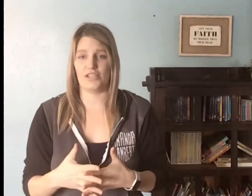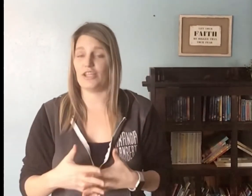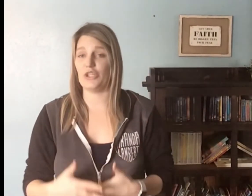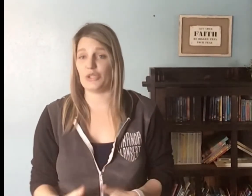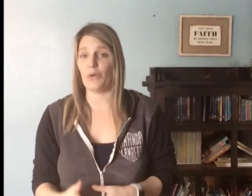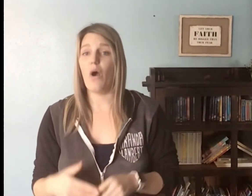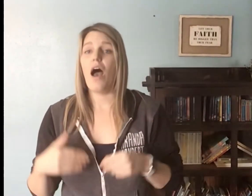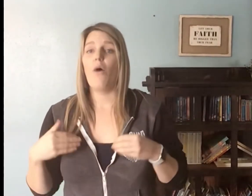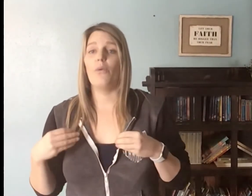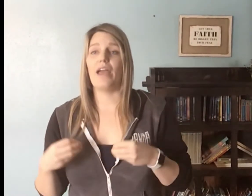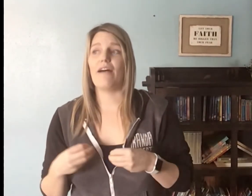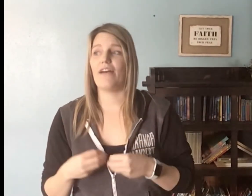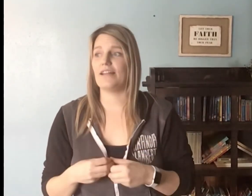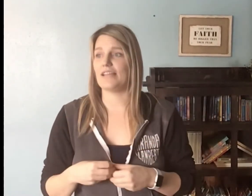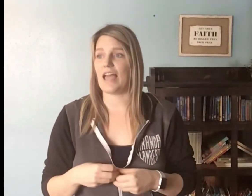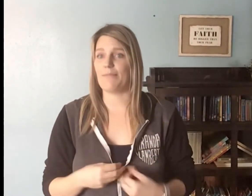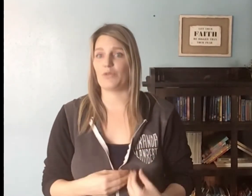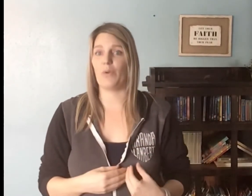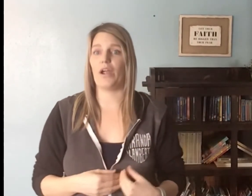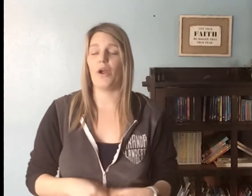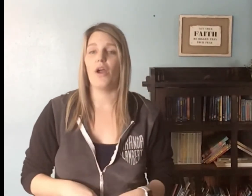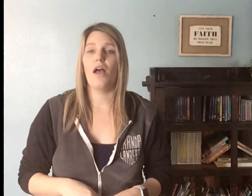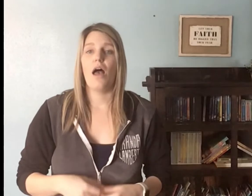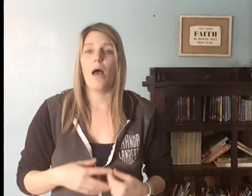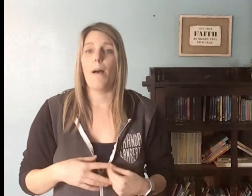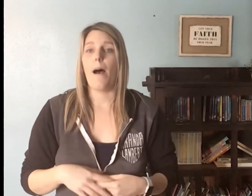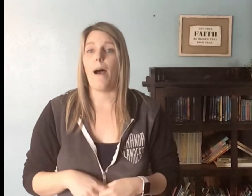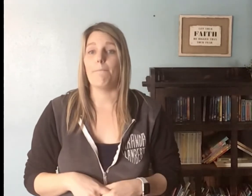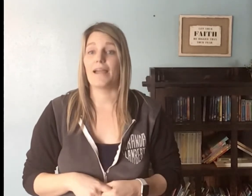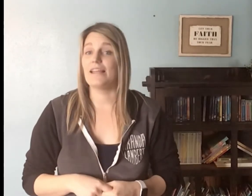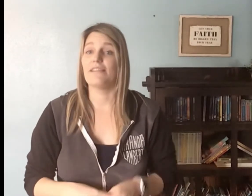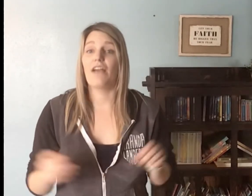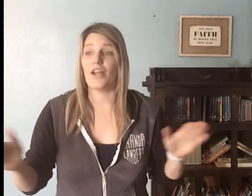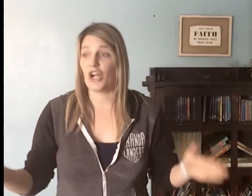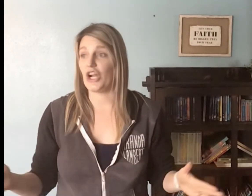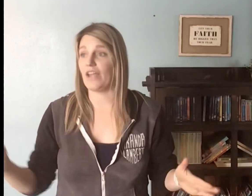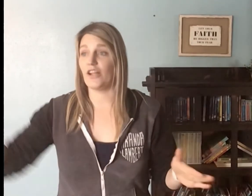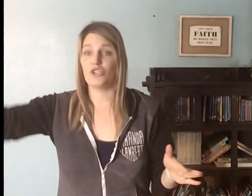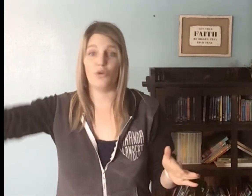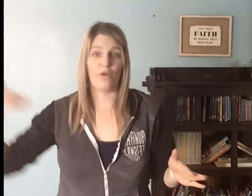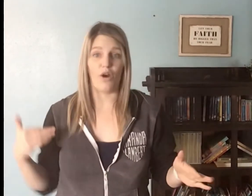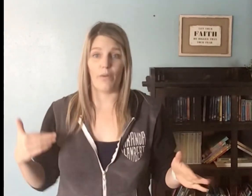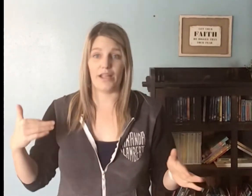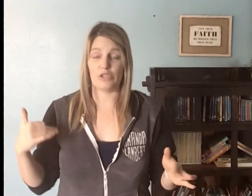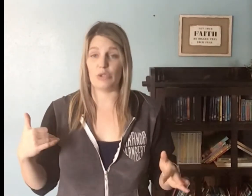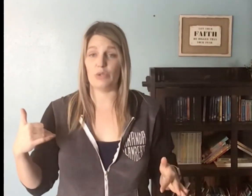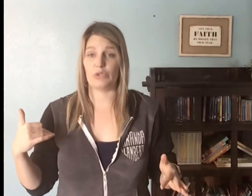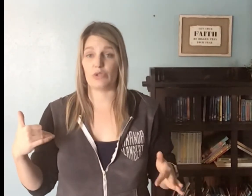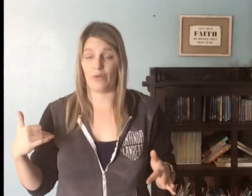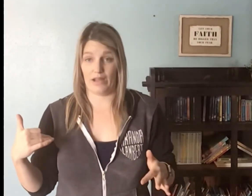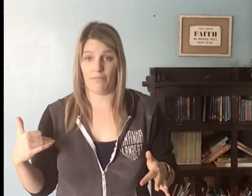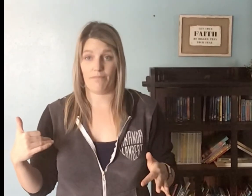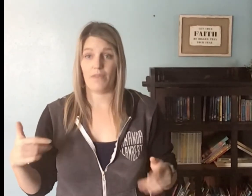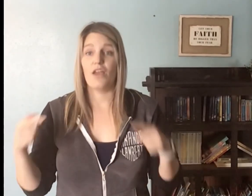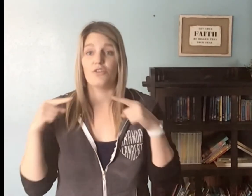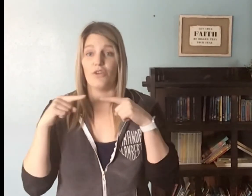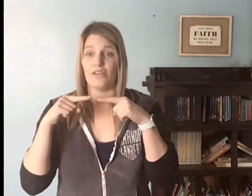do, we have had times where my kids have gotten hurt and they're too far away to scream, so they'll say